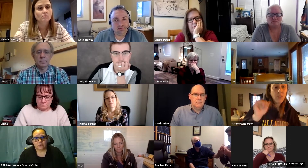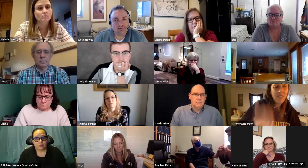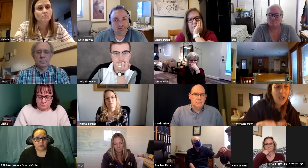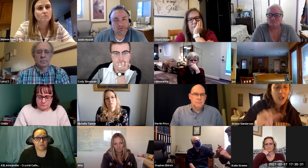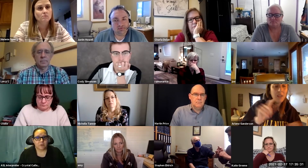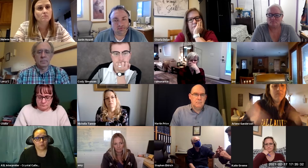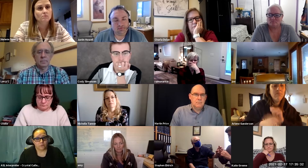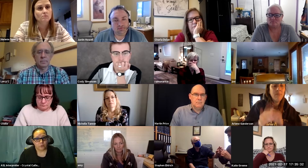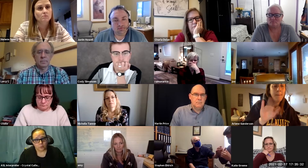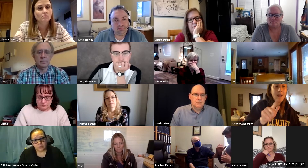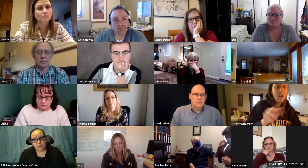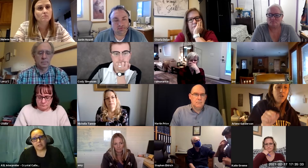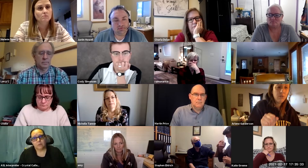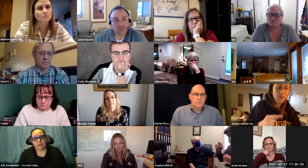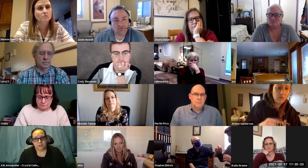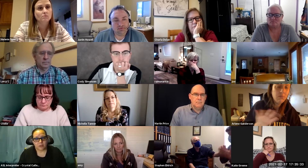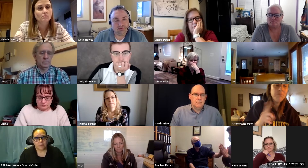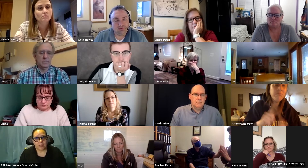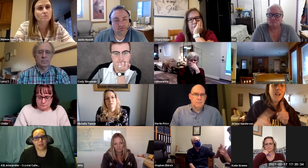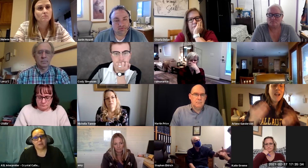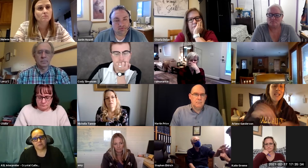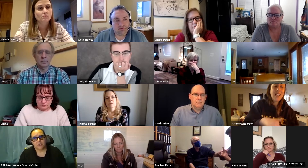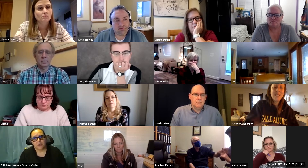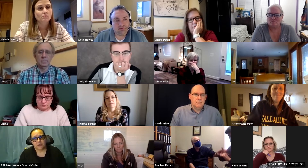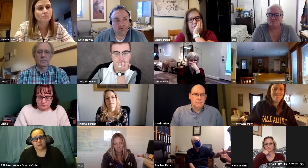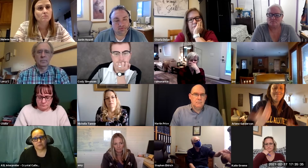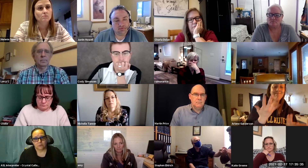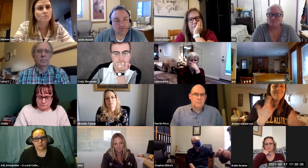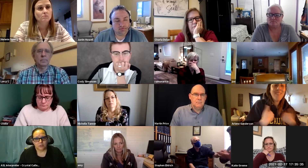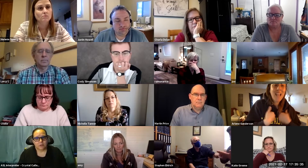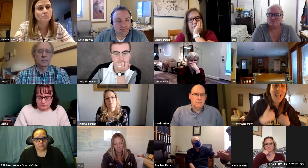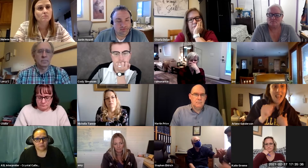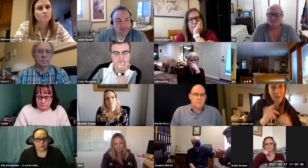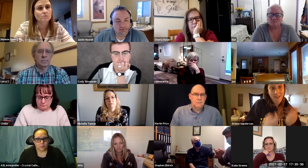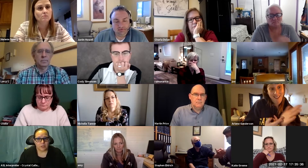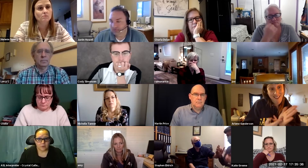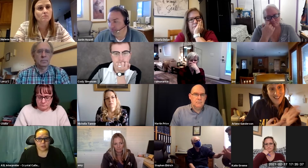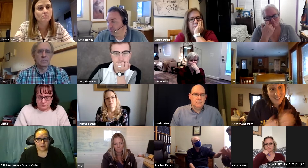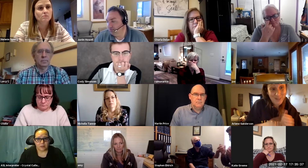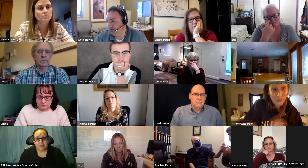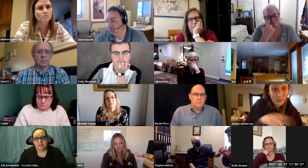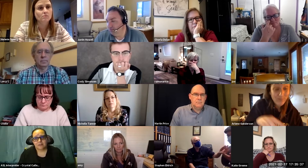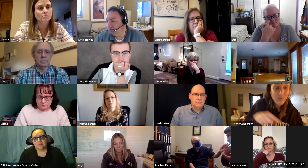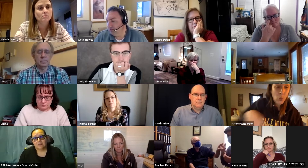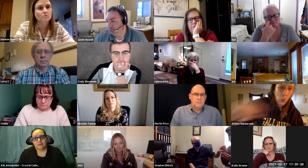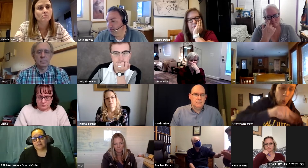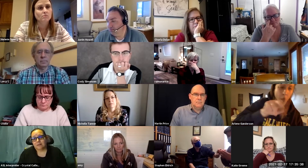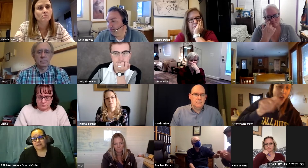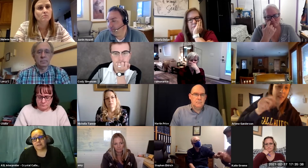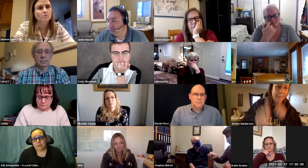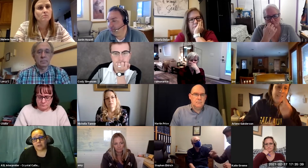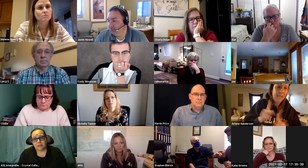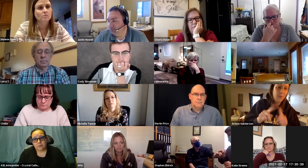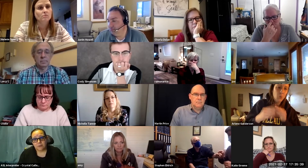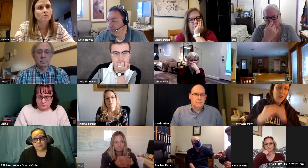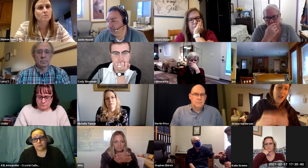needs to become something more of a quarterly meeting, we can talk about that as we get into working on the bylaws.